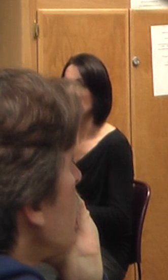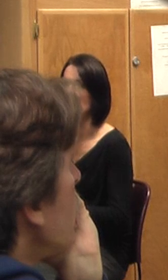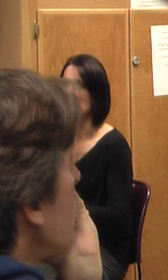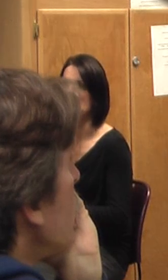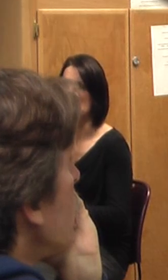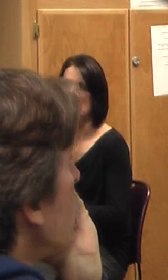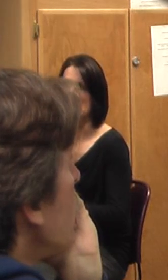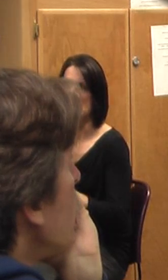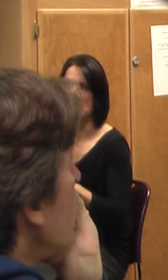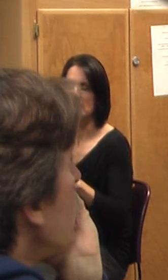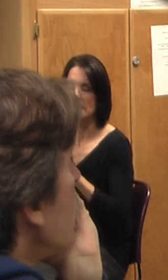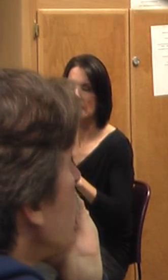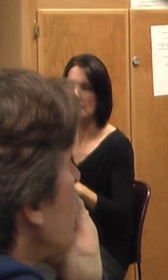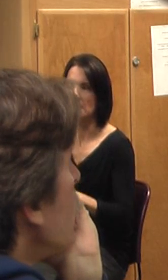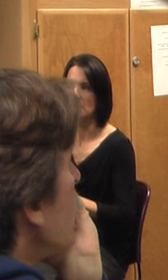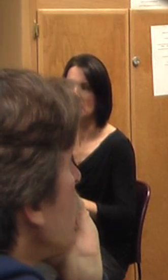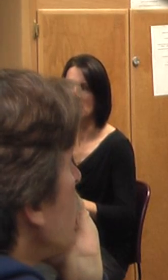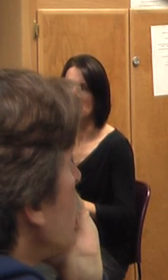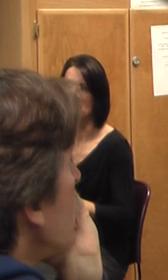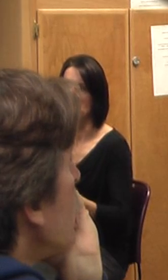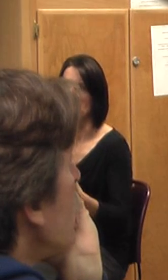after that.